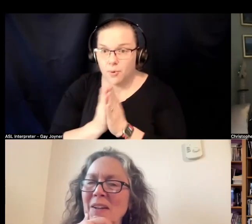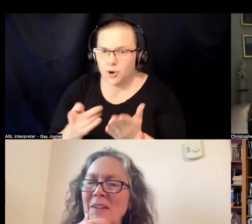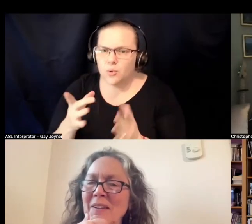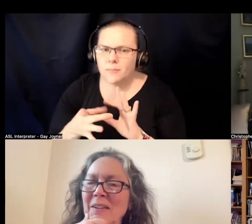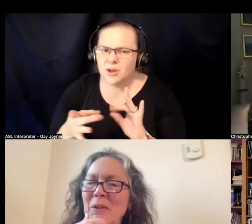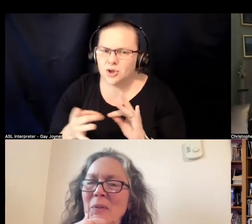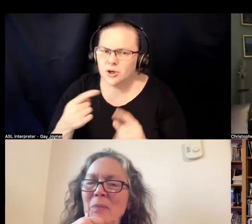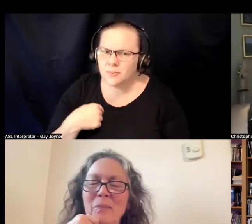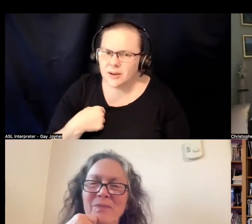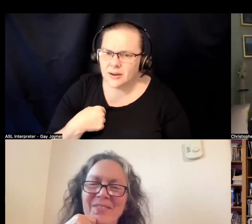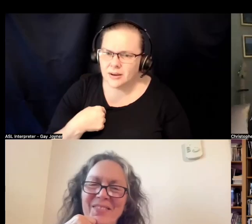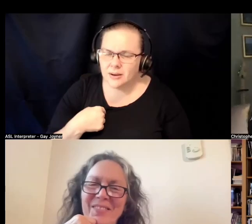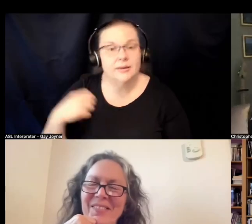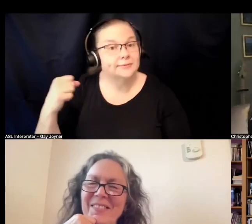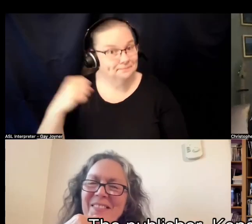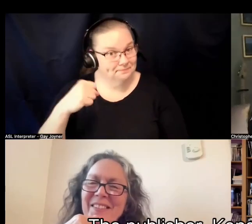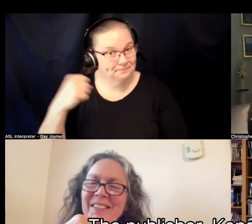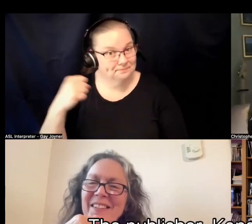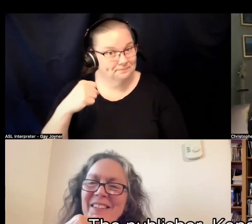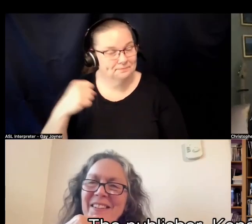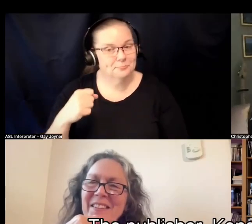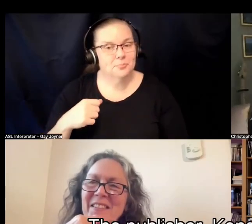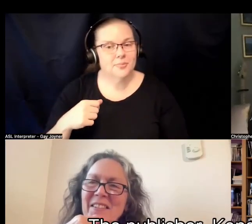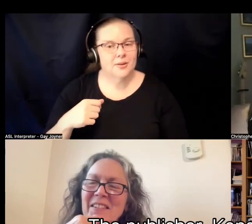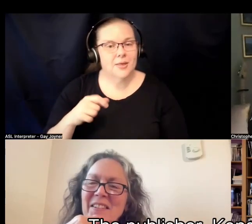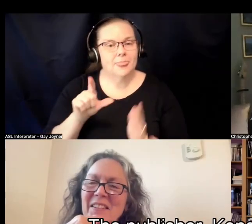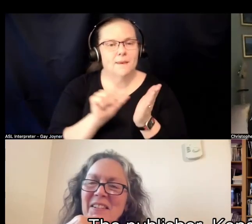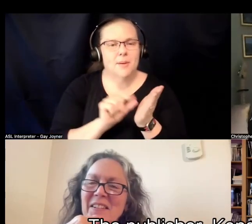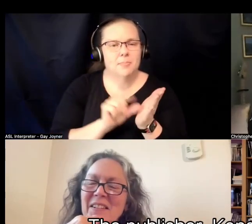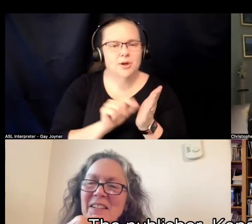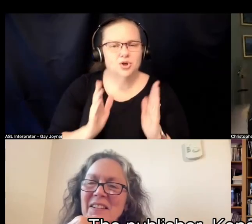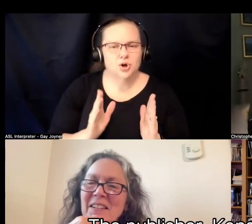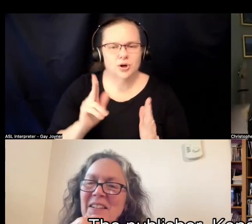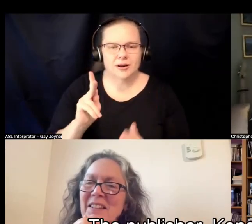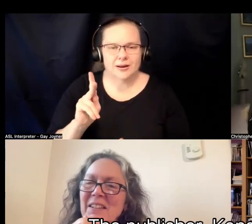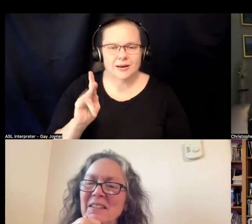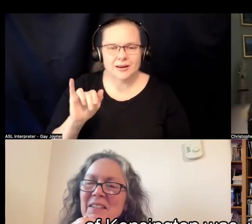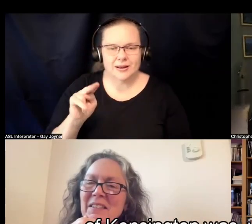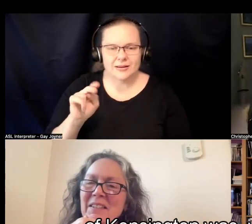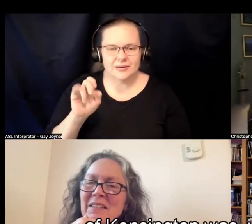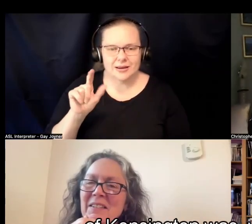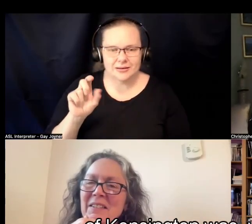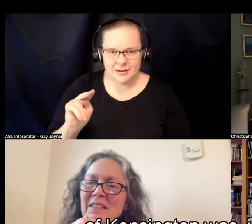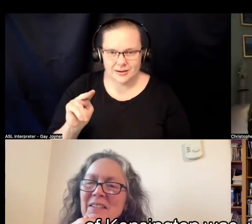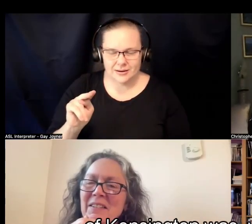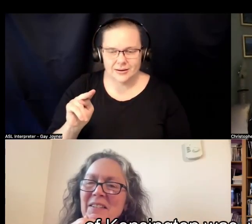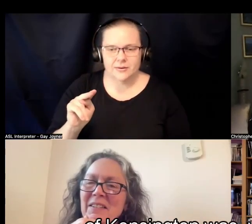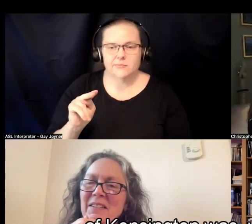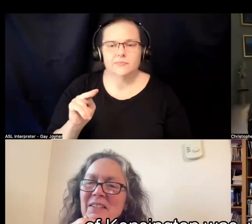to me. I do. The publisher, Kensington, and the Citadel imprint of Kensington